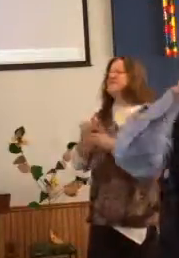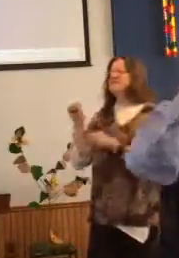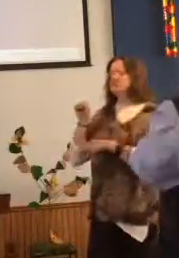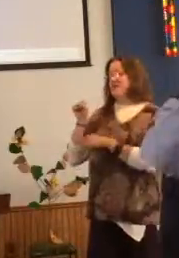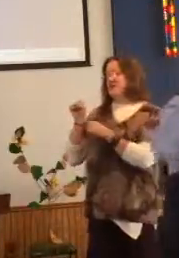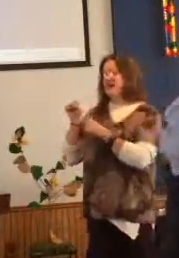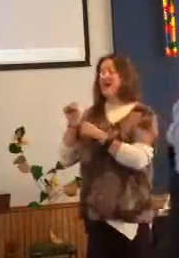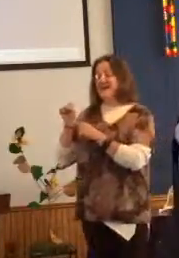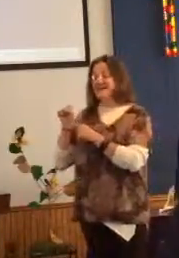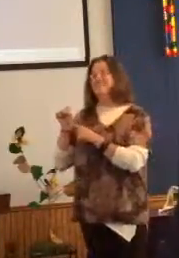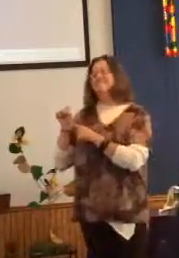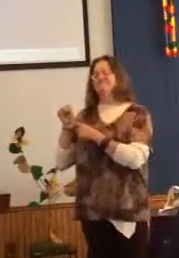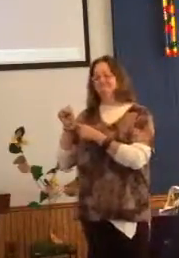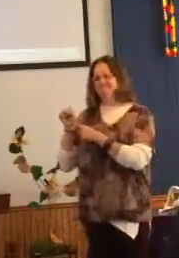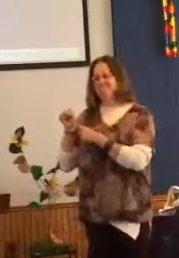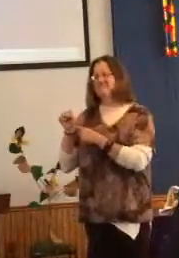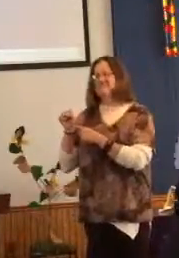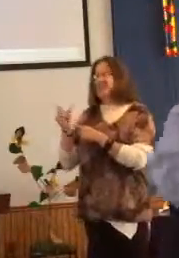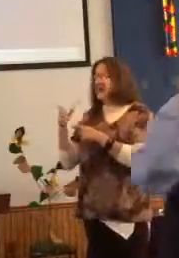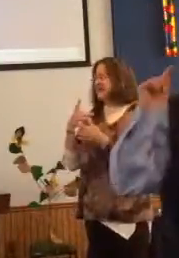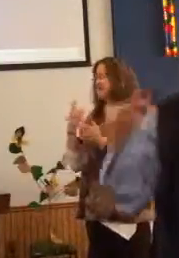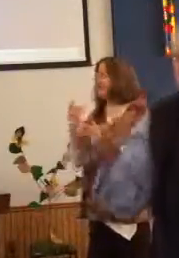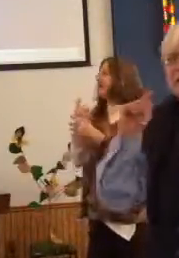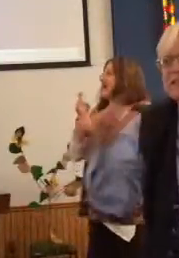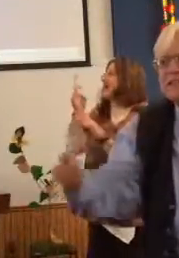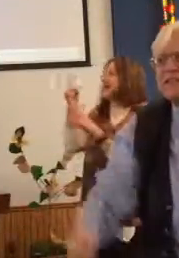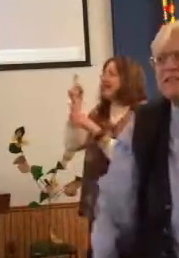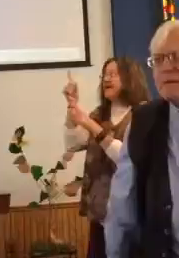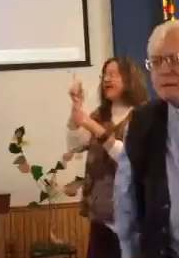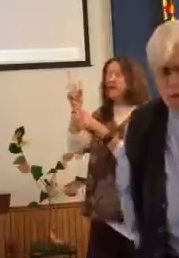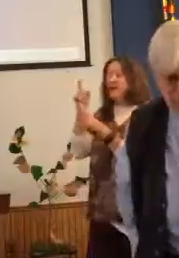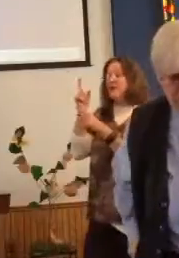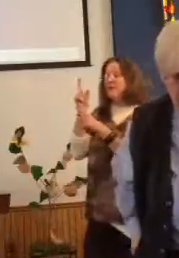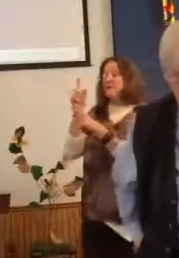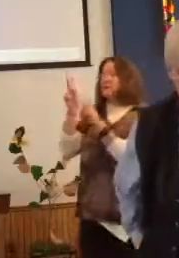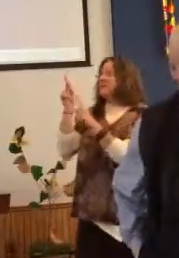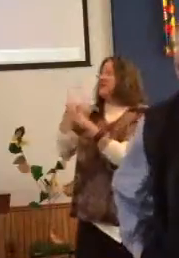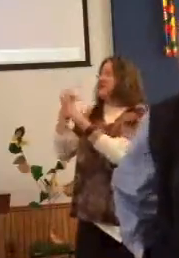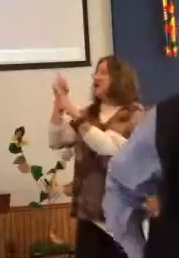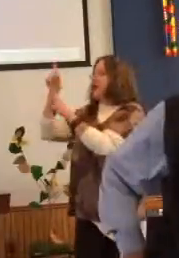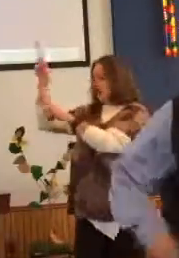that, even when he felt love and gratitude as he descended that pillar.